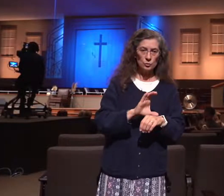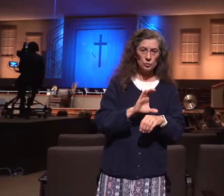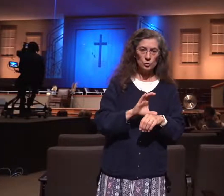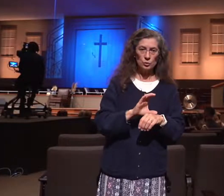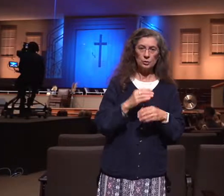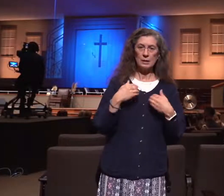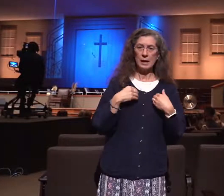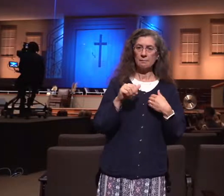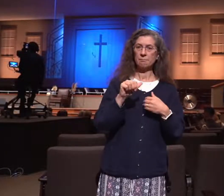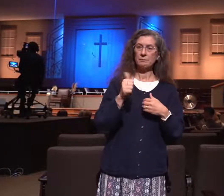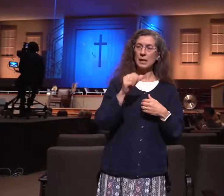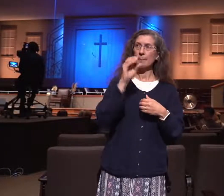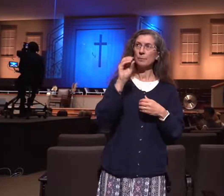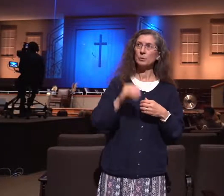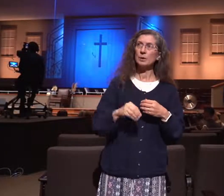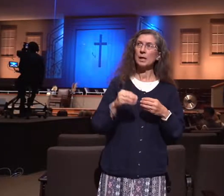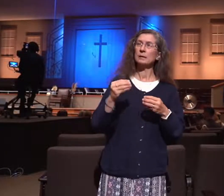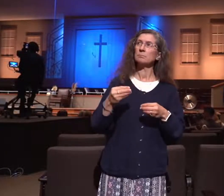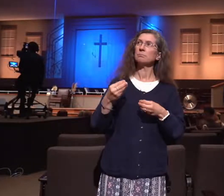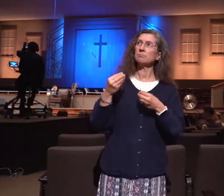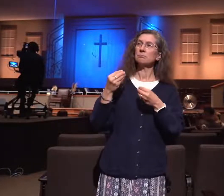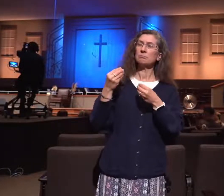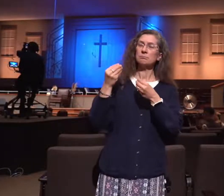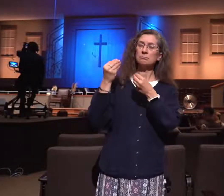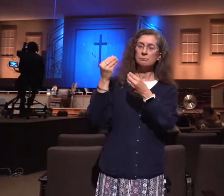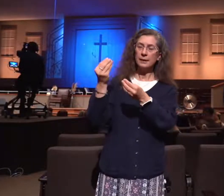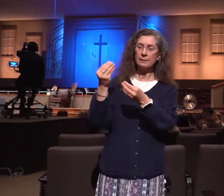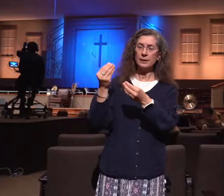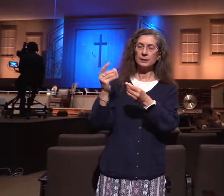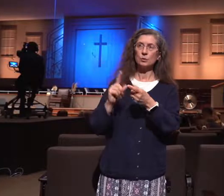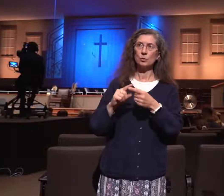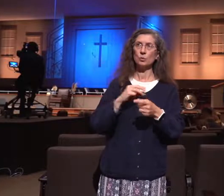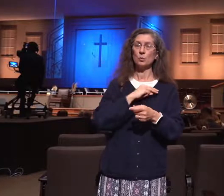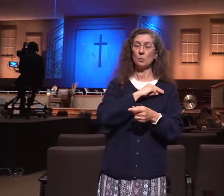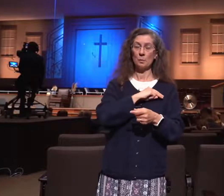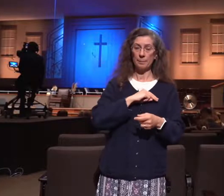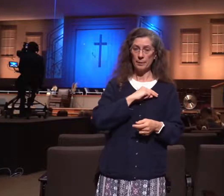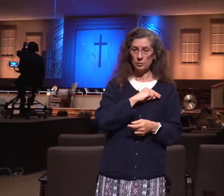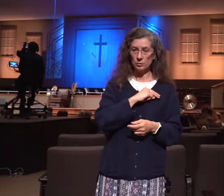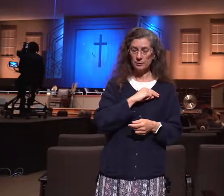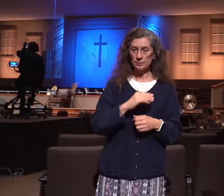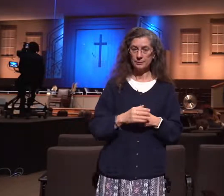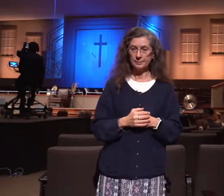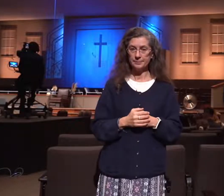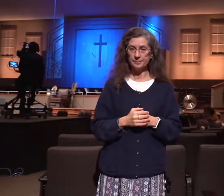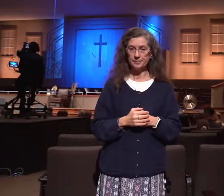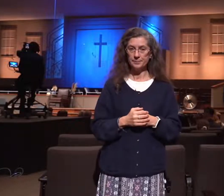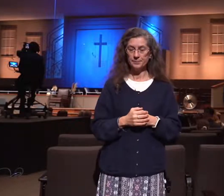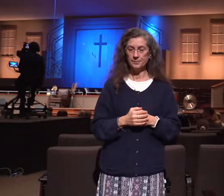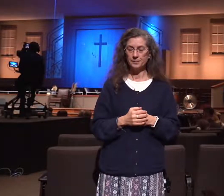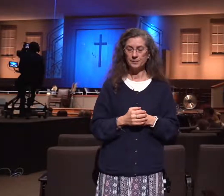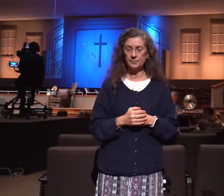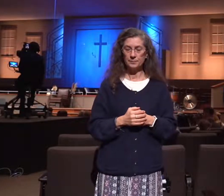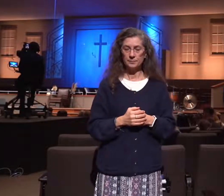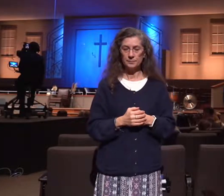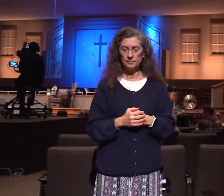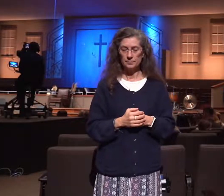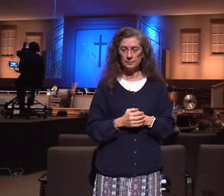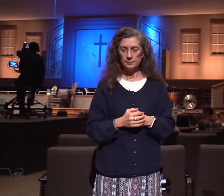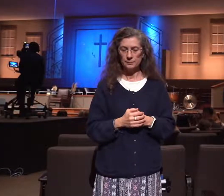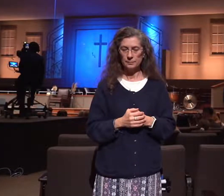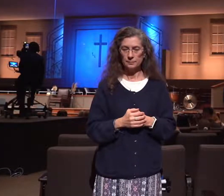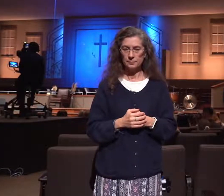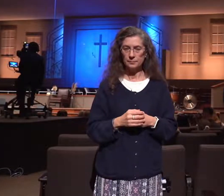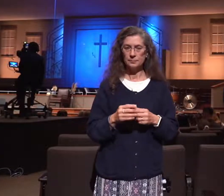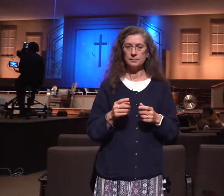mission. And then they began to give by faith, as is taught in 2 Corinthians 8 and 9. And their